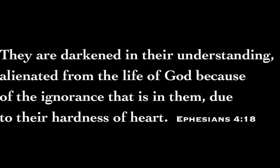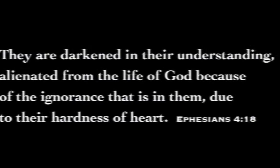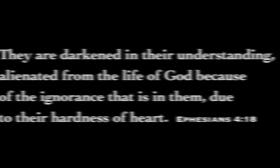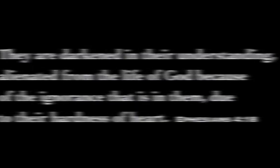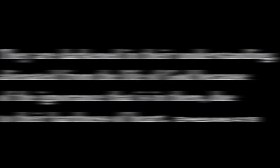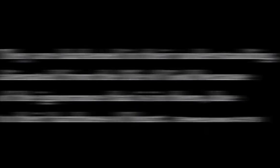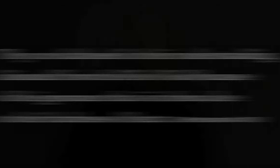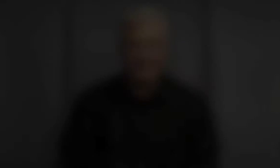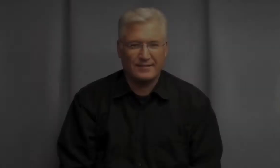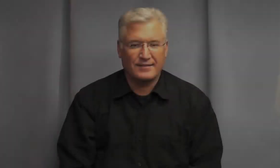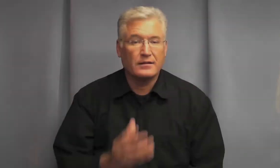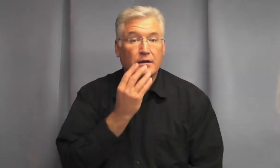heart.